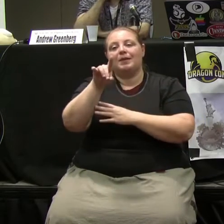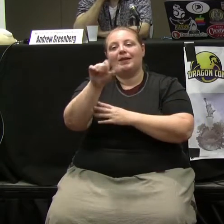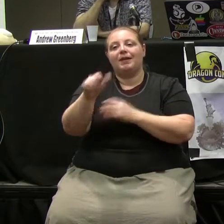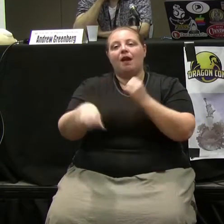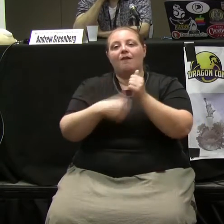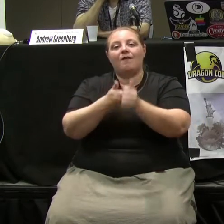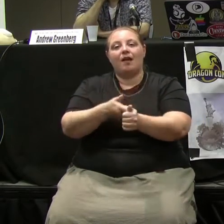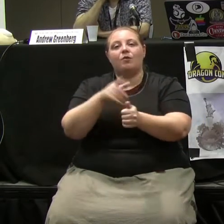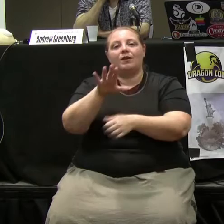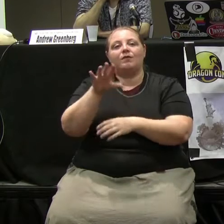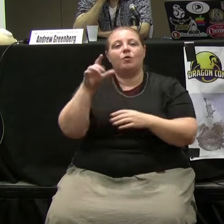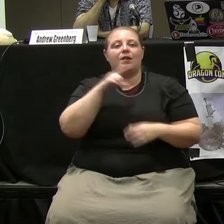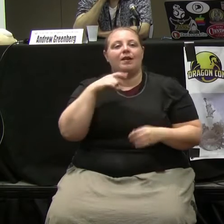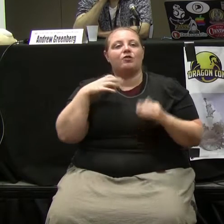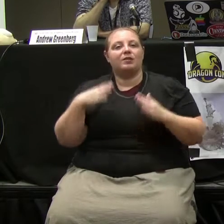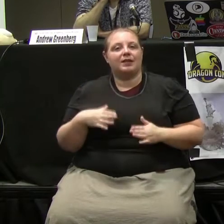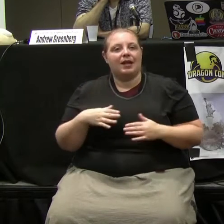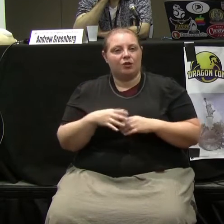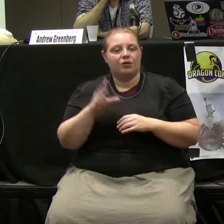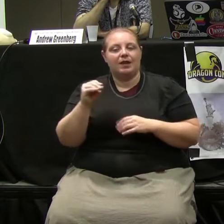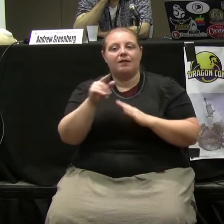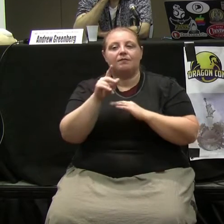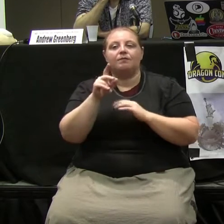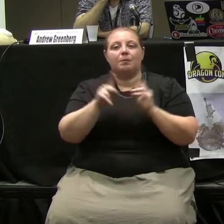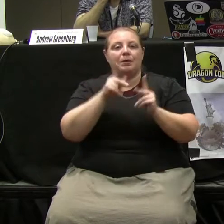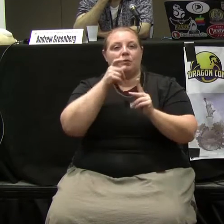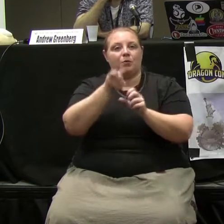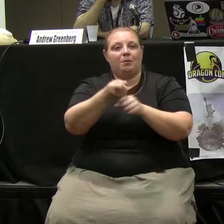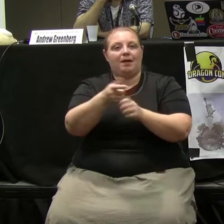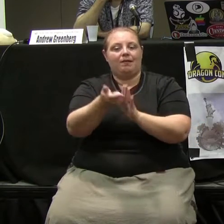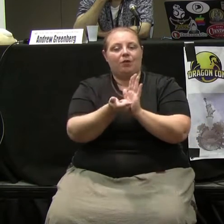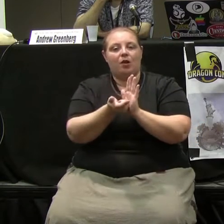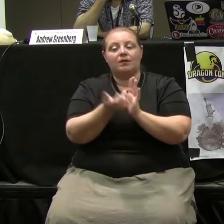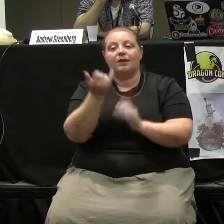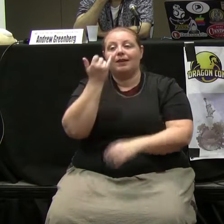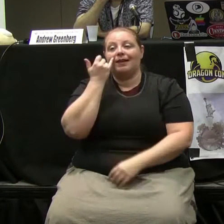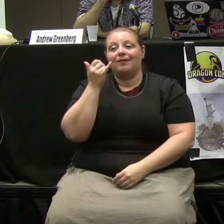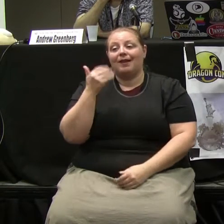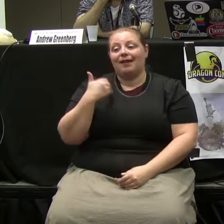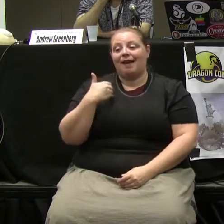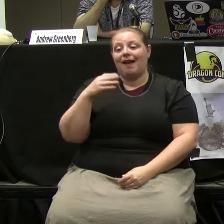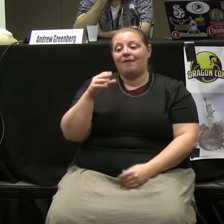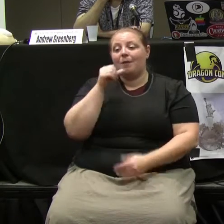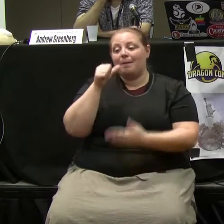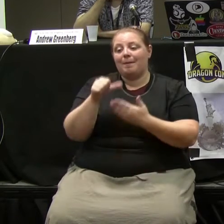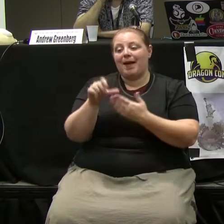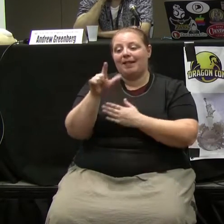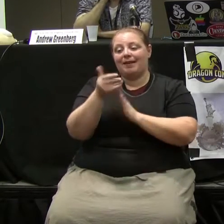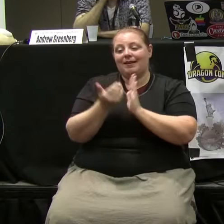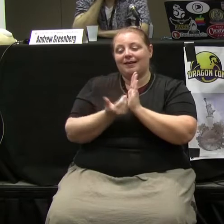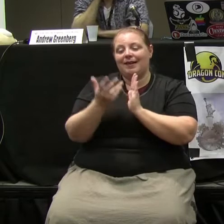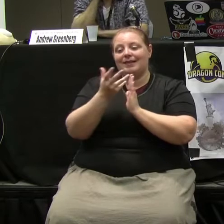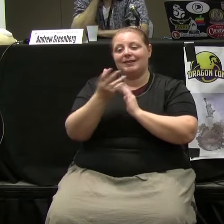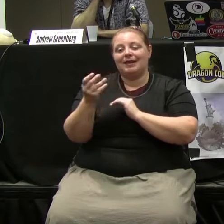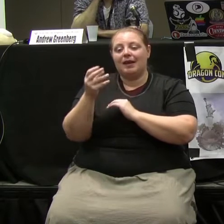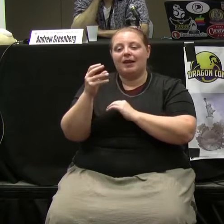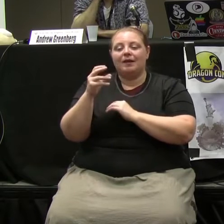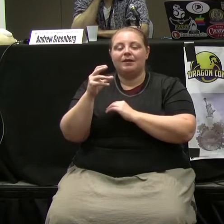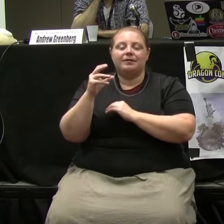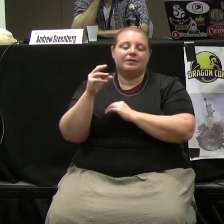your legislators and policymakers. EFF does have a mailing list and an app that can help you out,